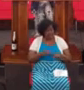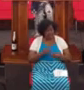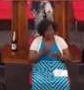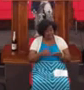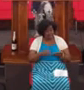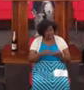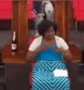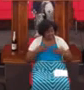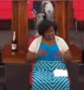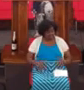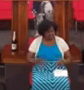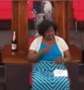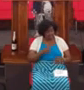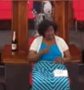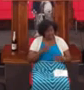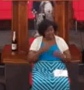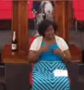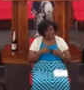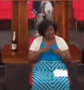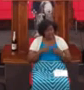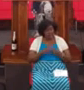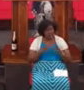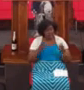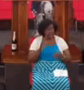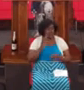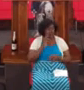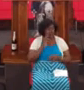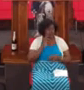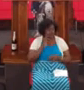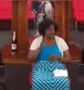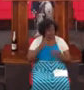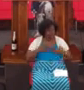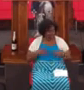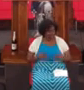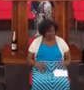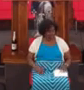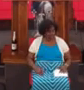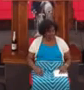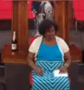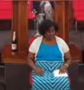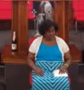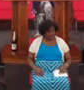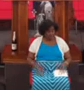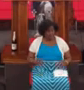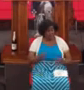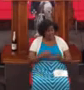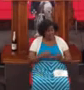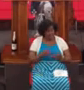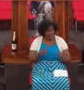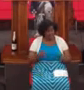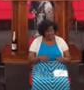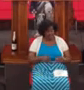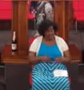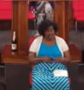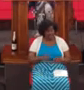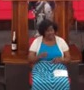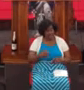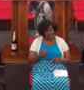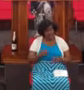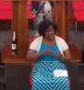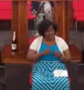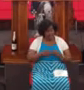because it's an indication that the water is being retained in the body somewhere. There's another problem